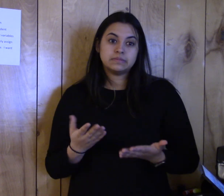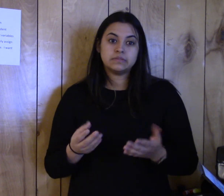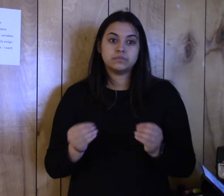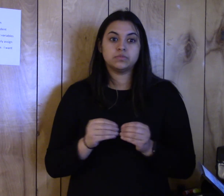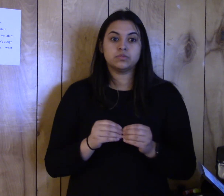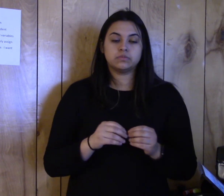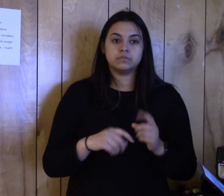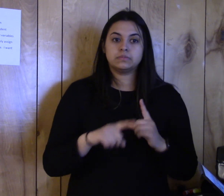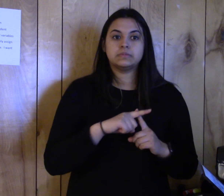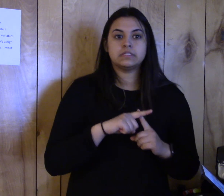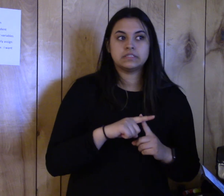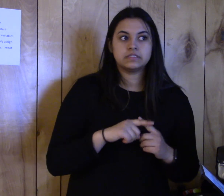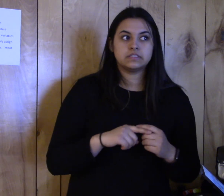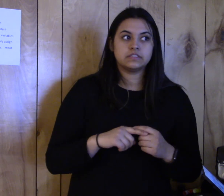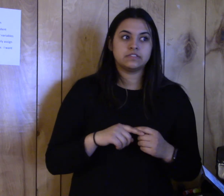others.